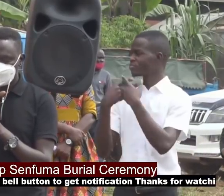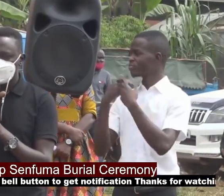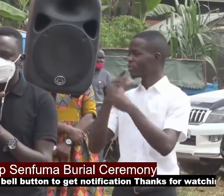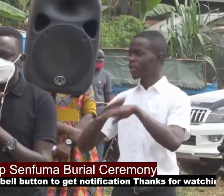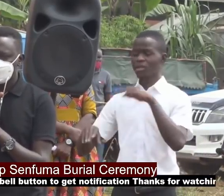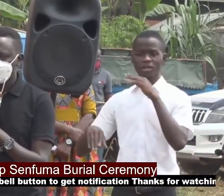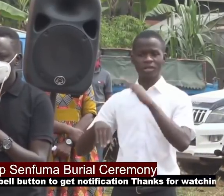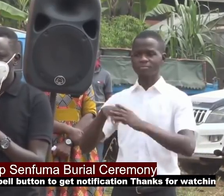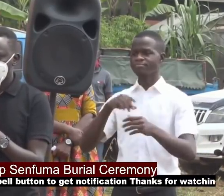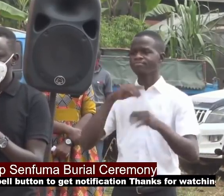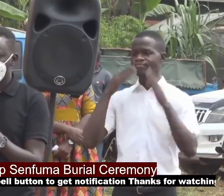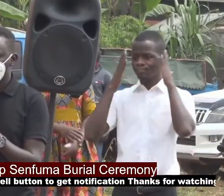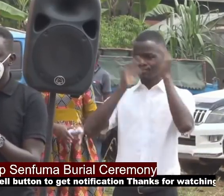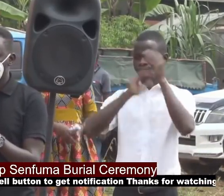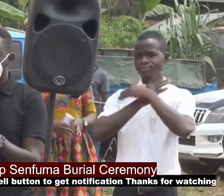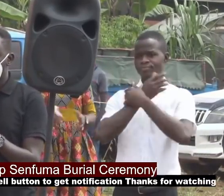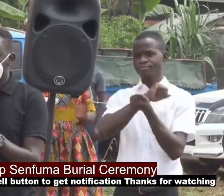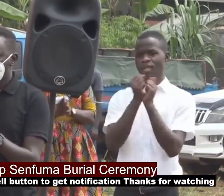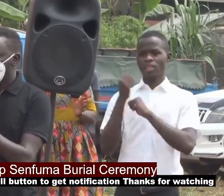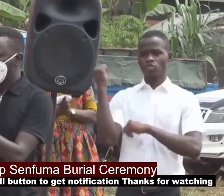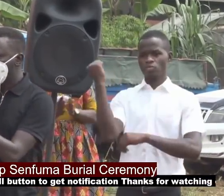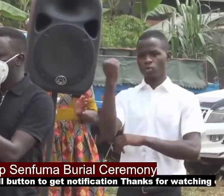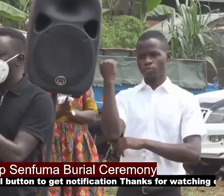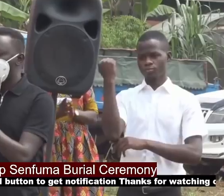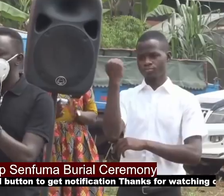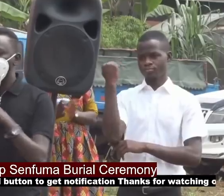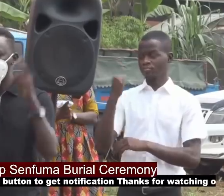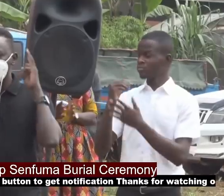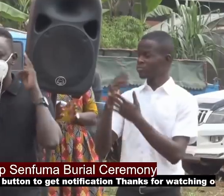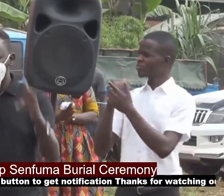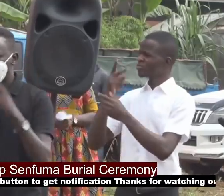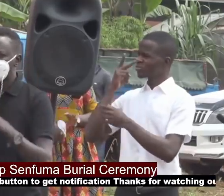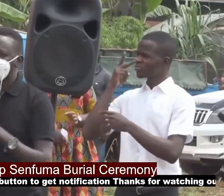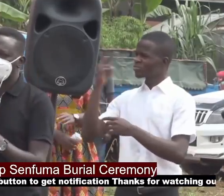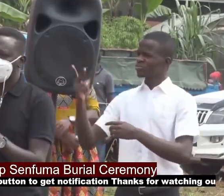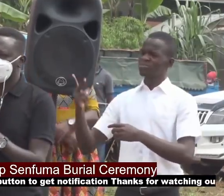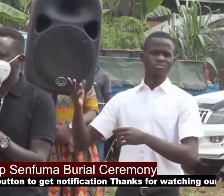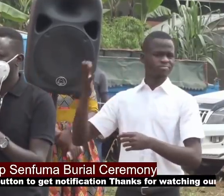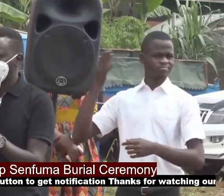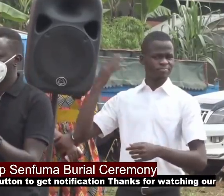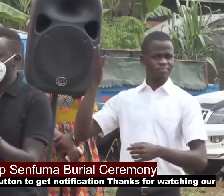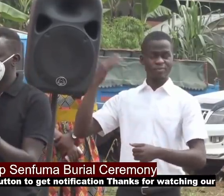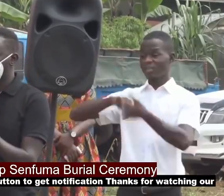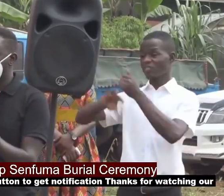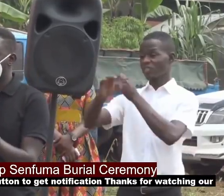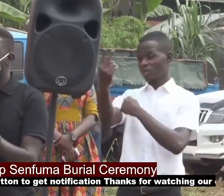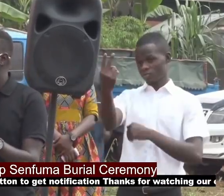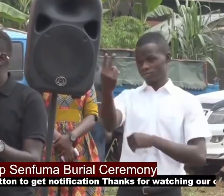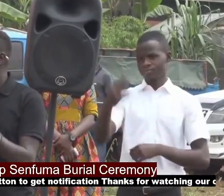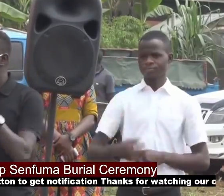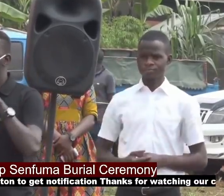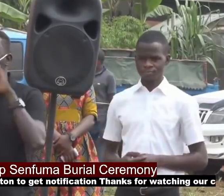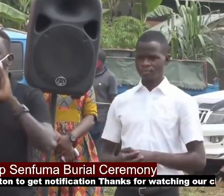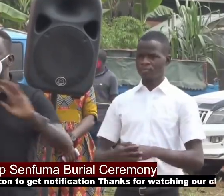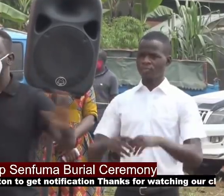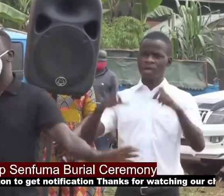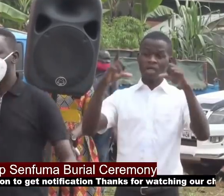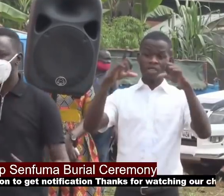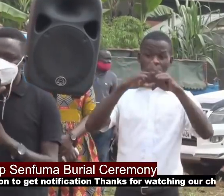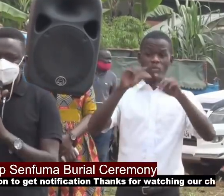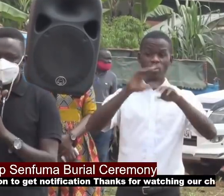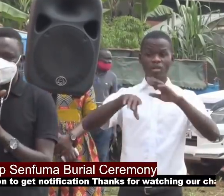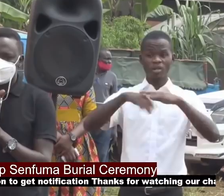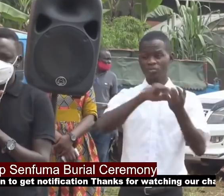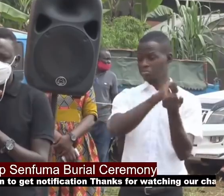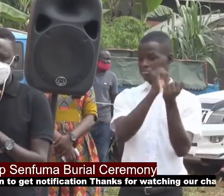world changed, Pastor Senfuma never changed his gospel. Oligwe nalaba mwesitu. The one I saw when I was in senior 2. Ebigambo byete byakyuka wadde.